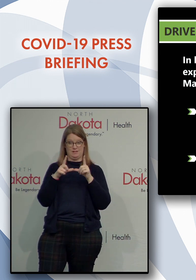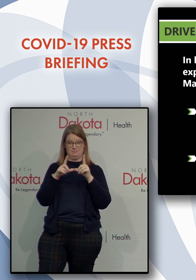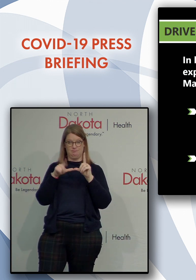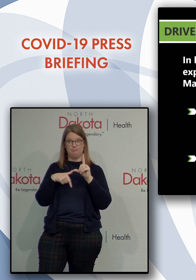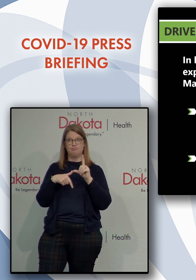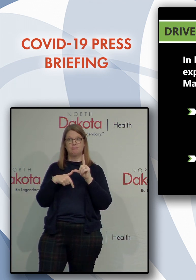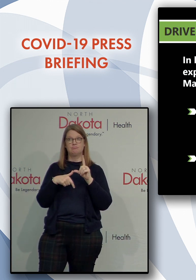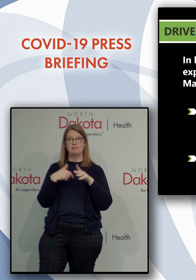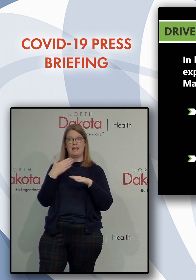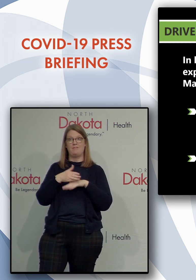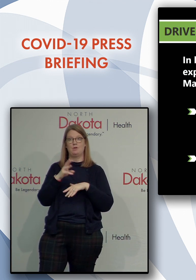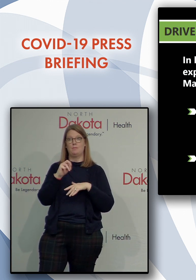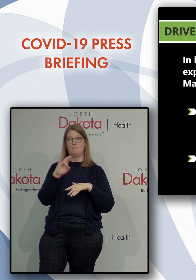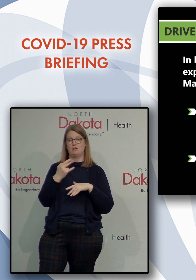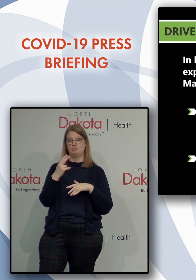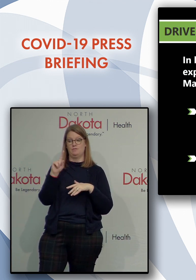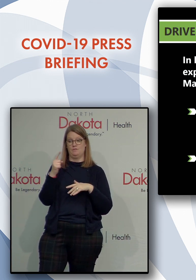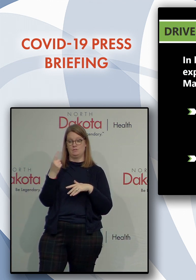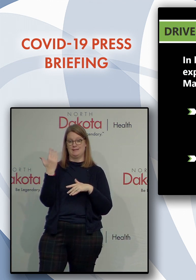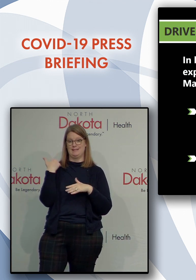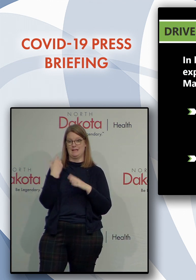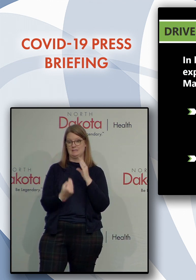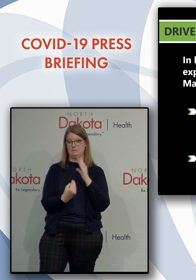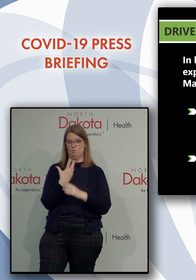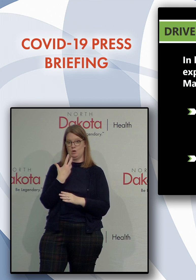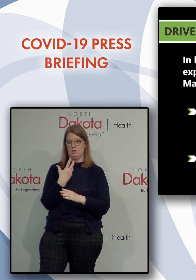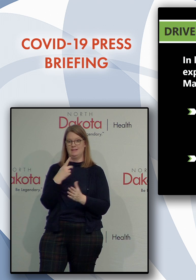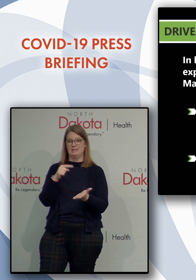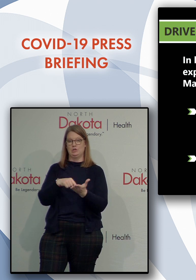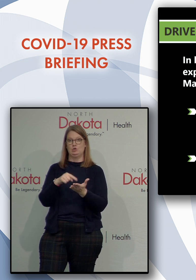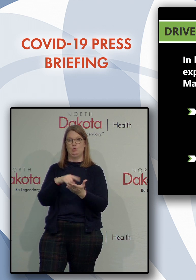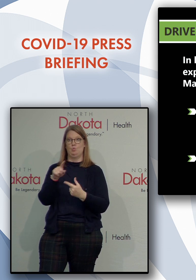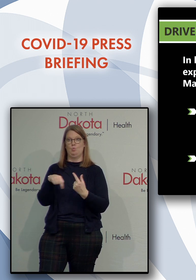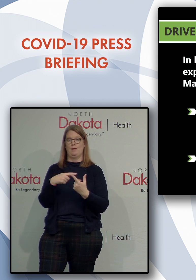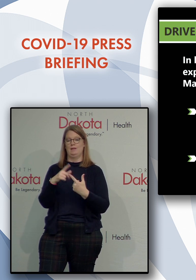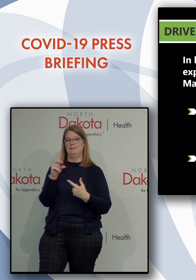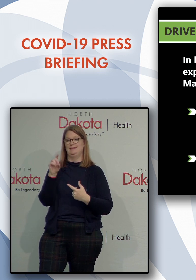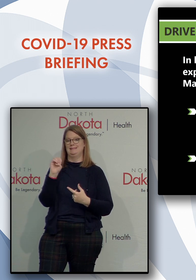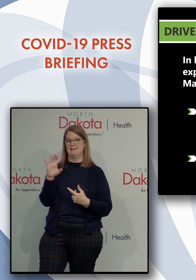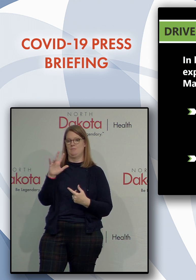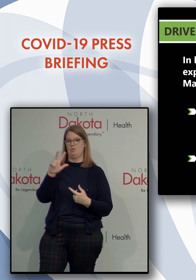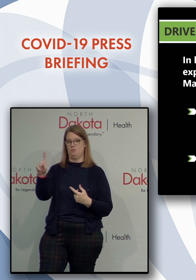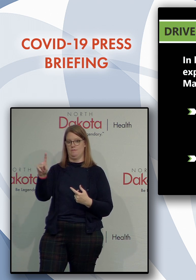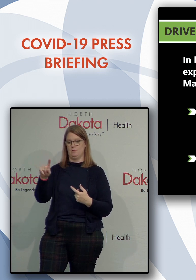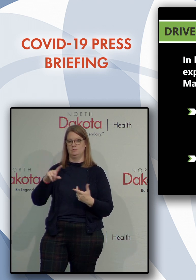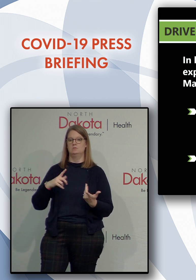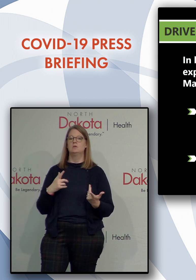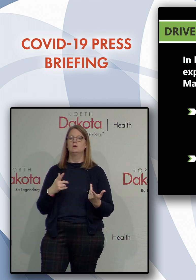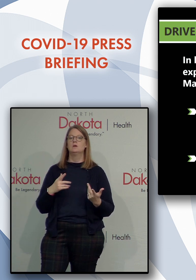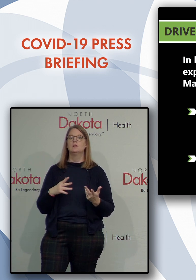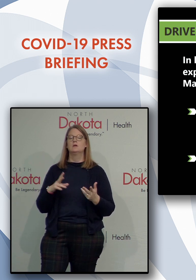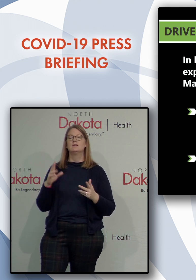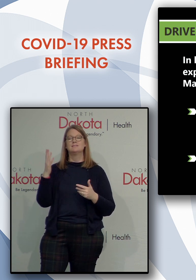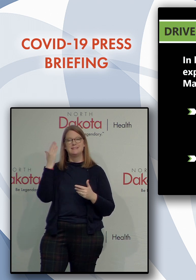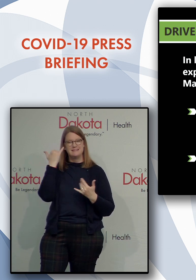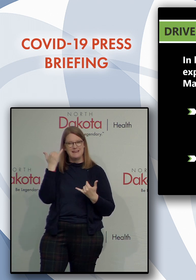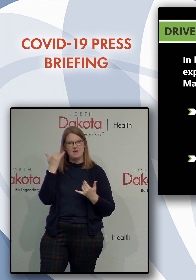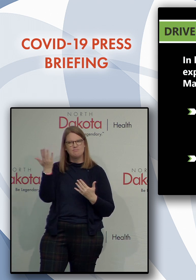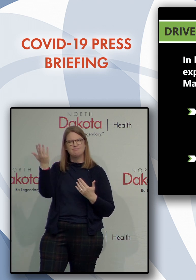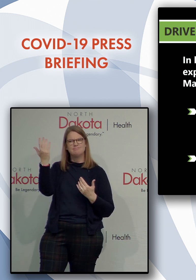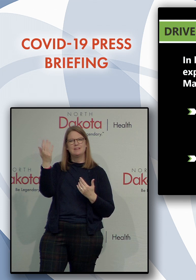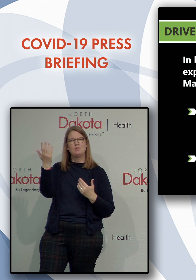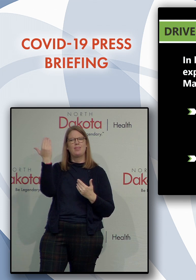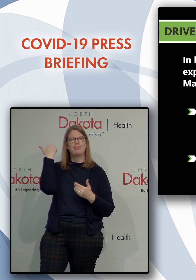or after March 1st of last spring are due for renewal by December 31st. Again, people might remember that last